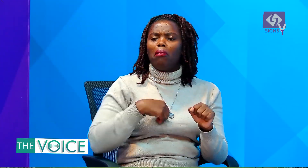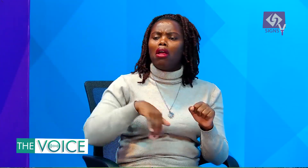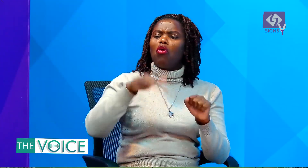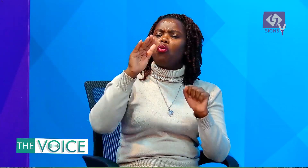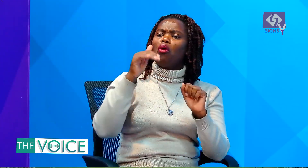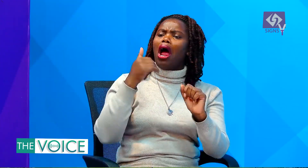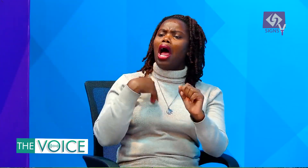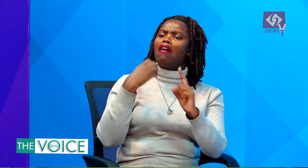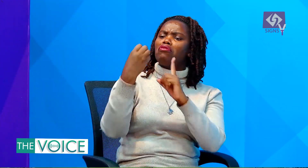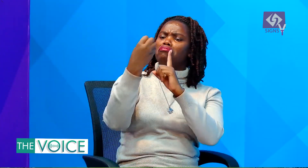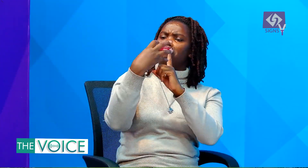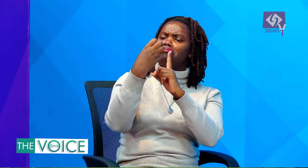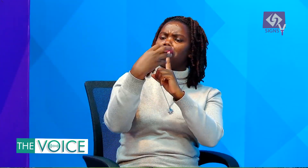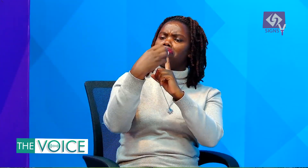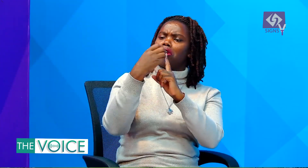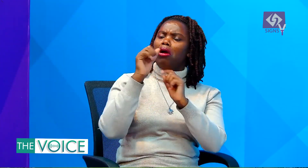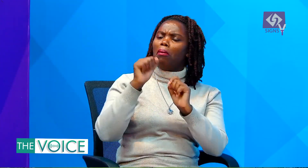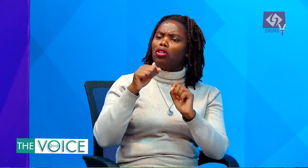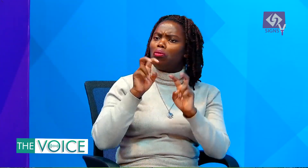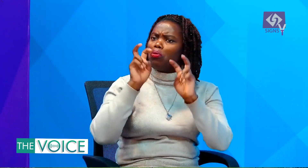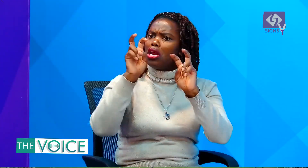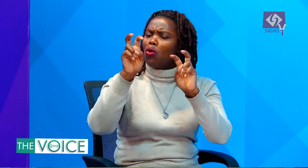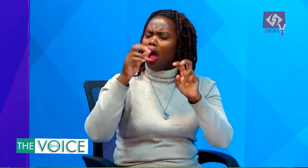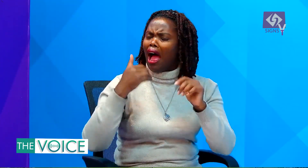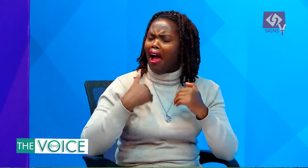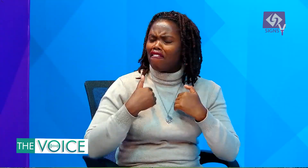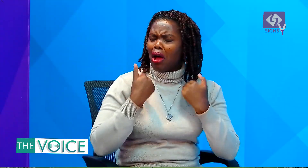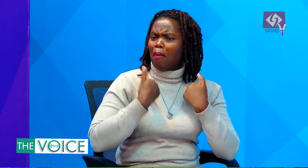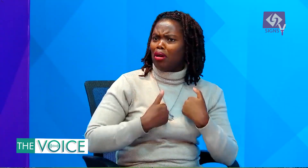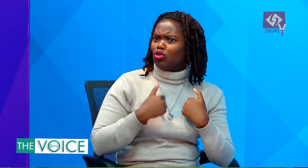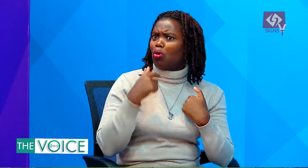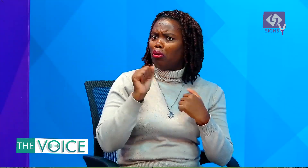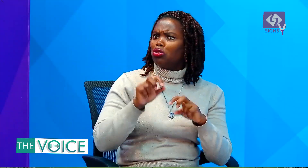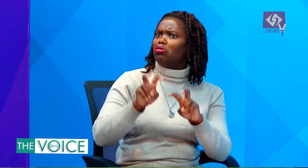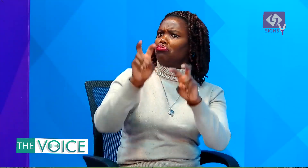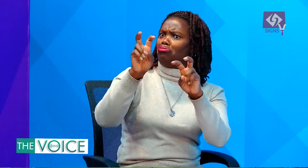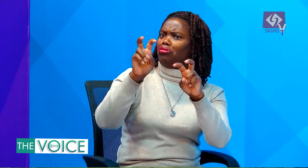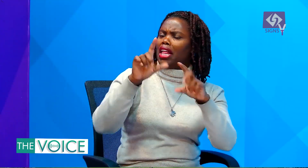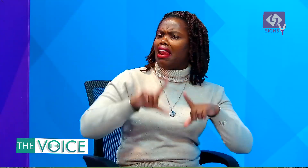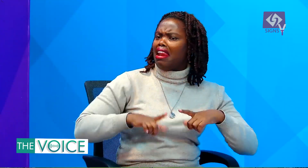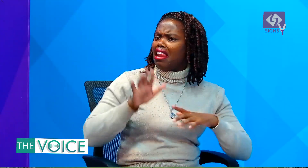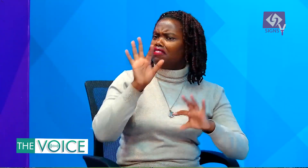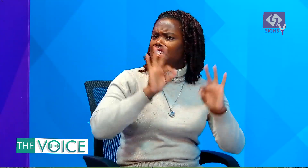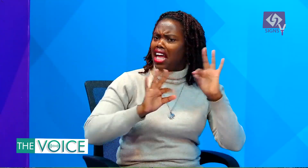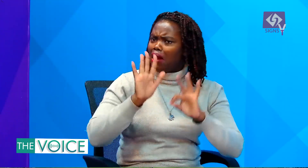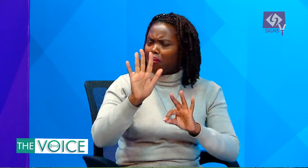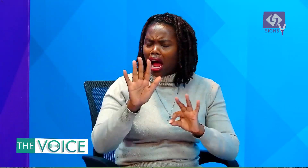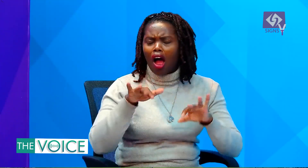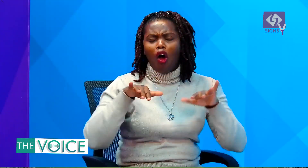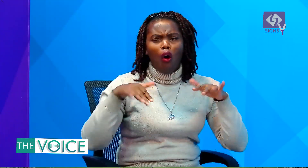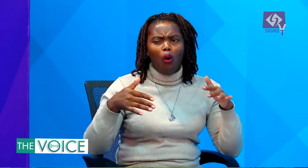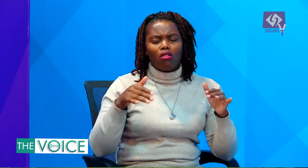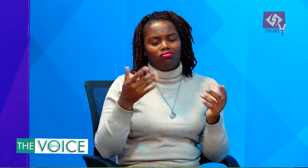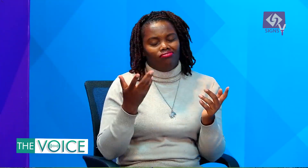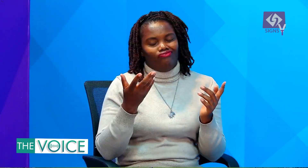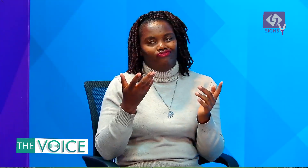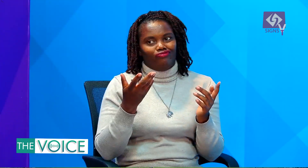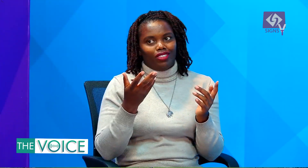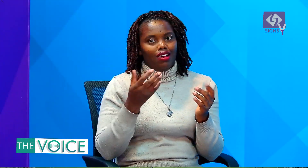to information. Also, on mentorship, you find that they don't have someone they can emulate,